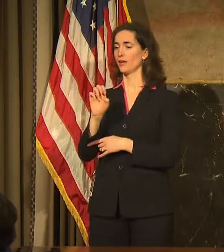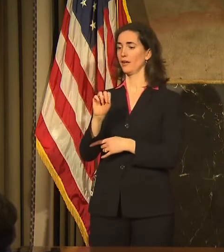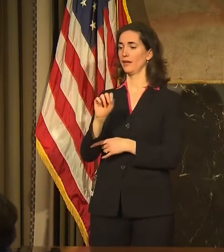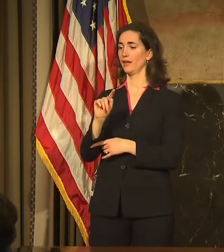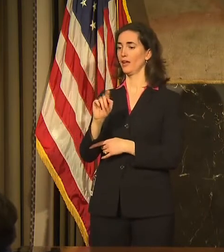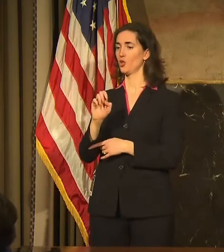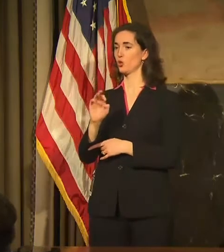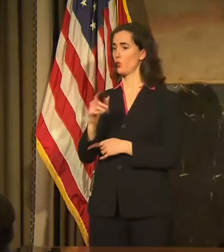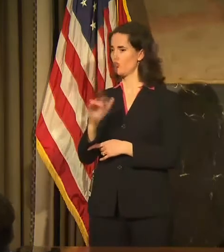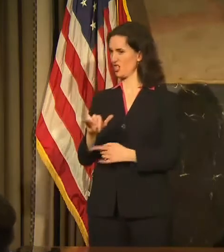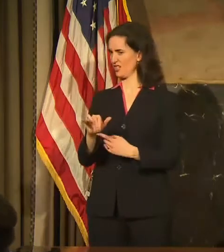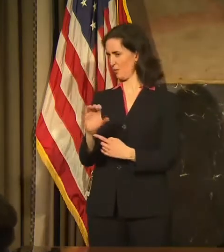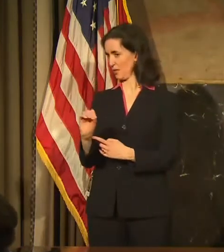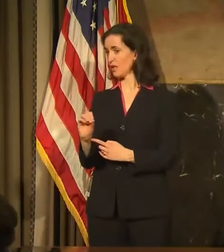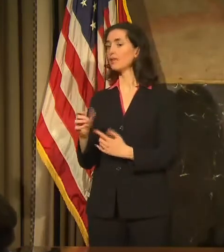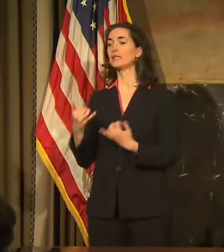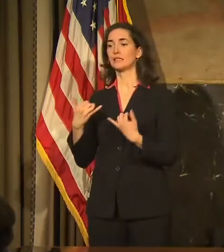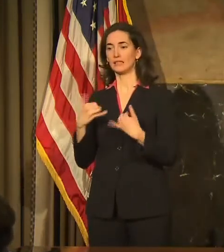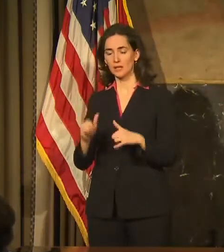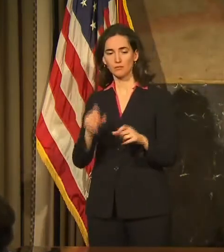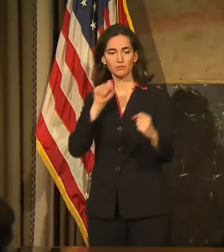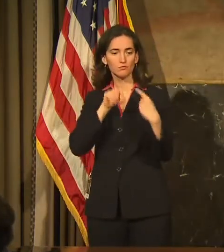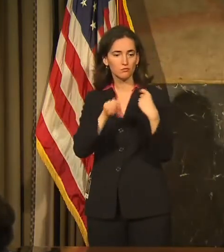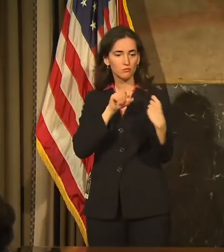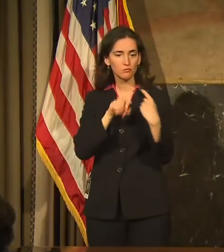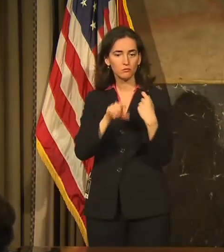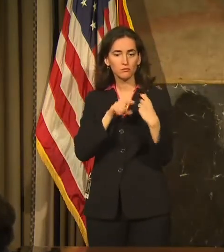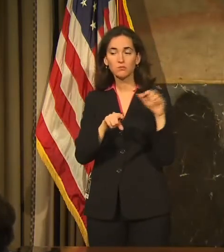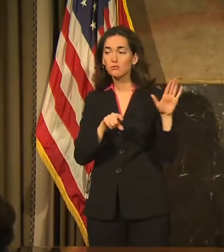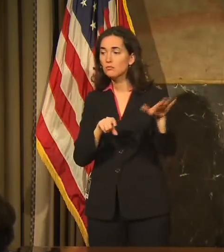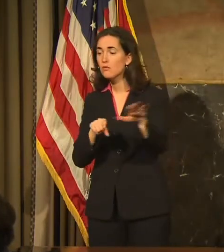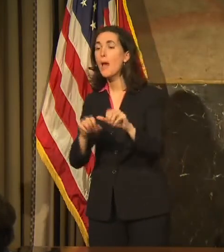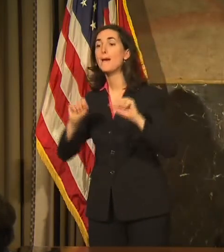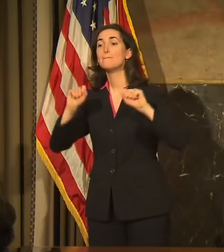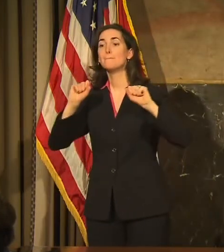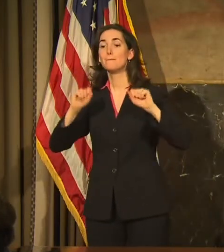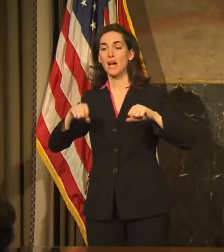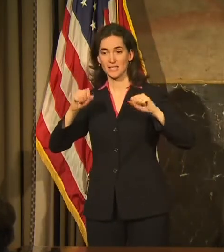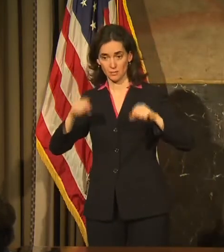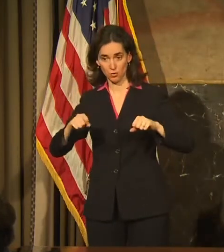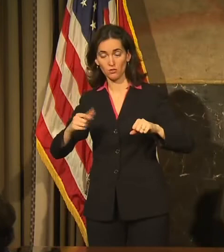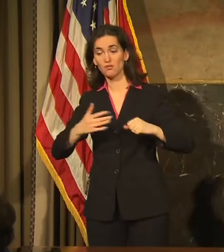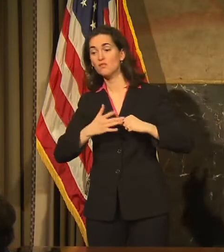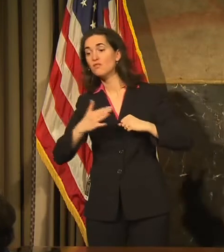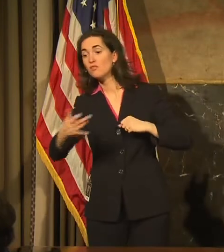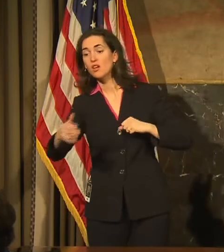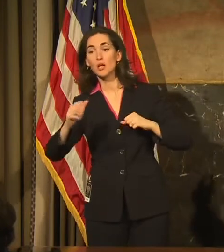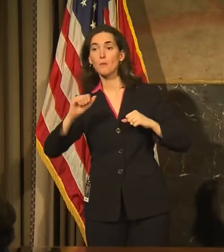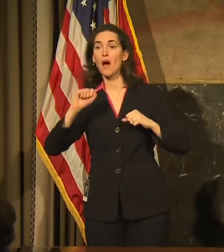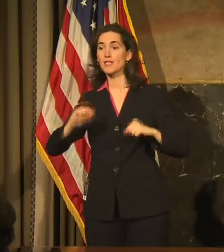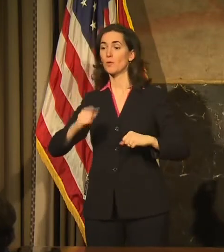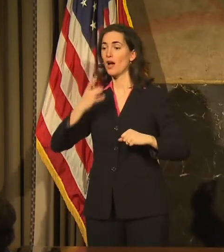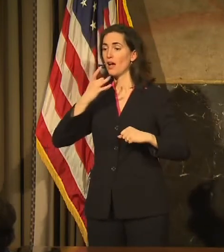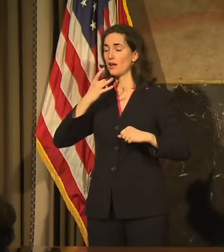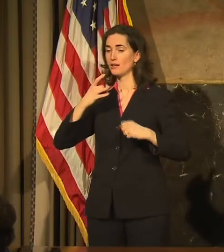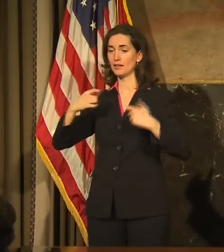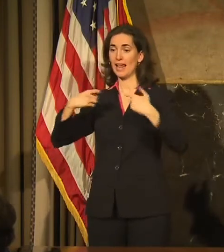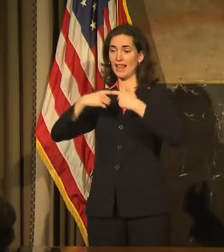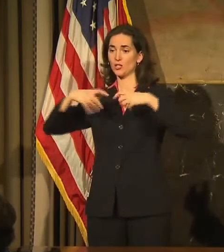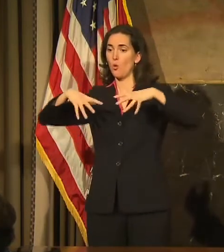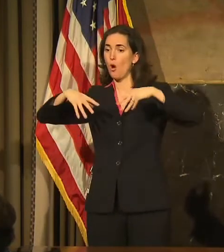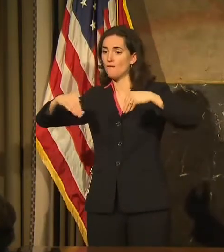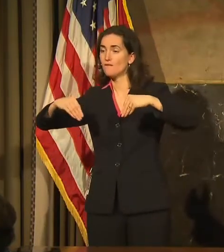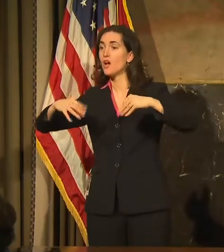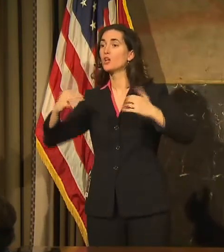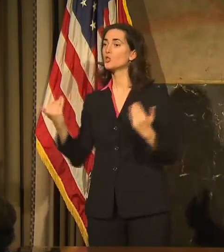to communicate about the possible need to shed load going forward, especially tonight when we have very low temperatures,